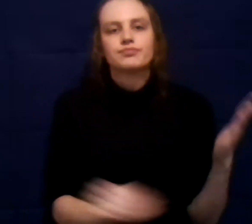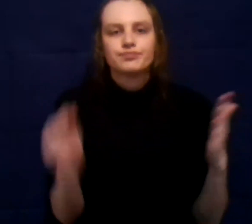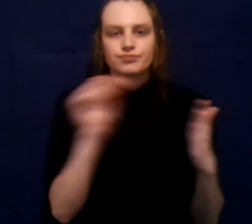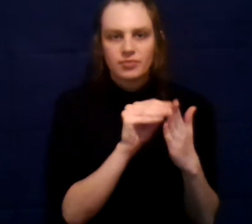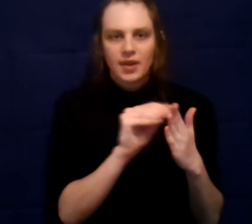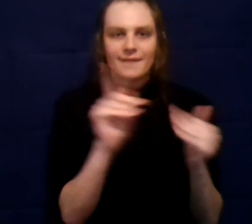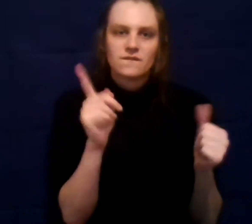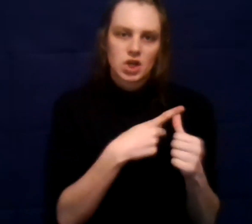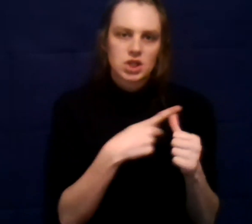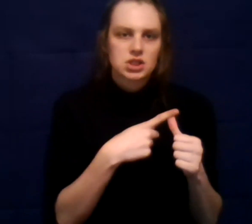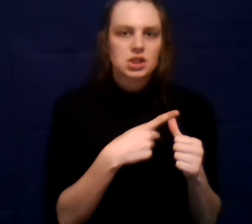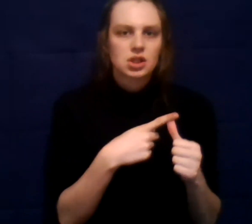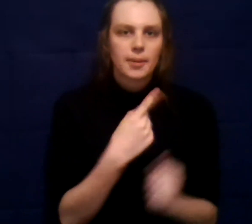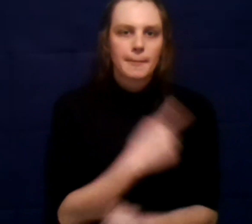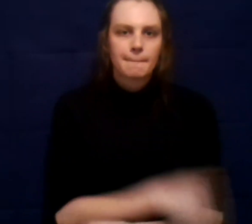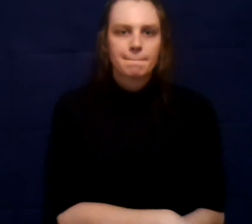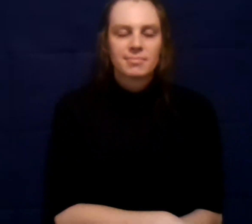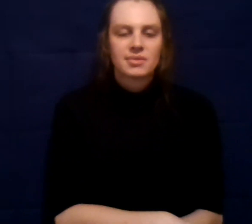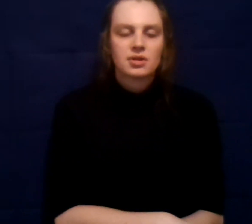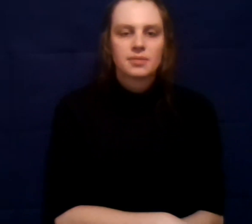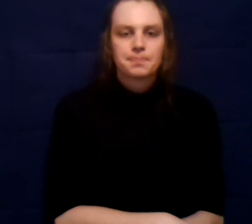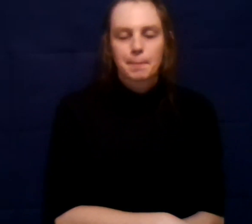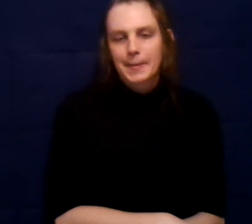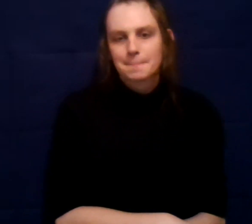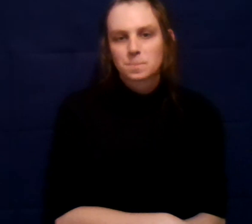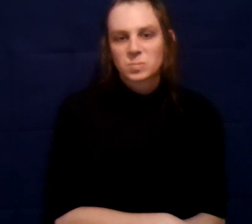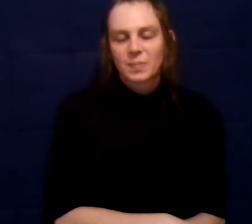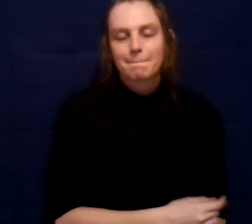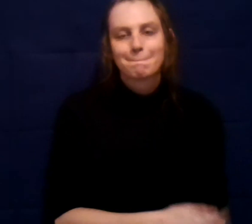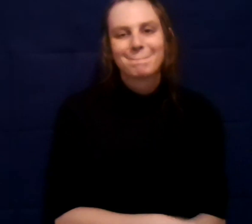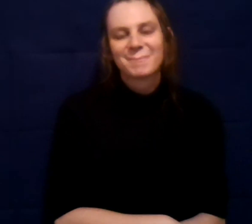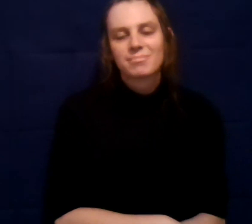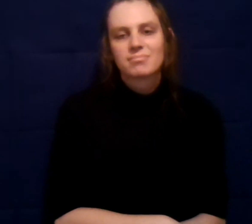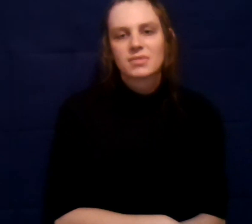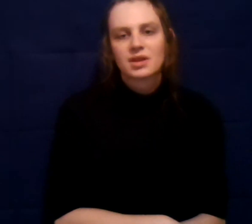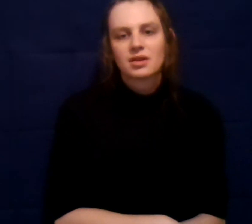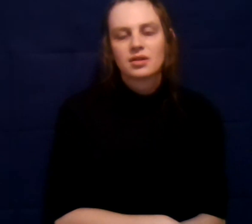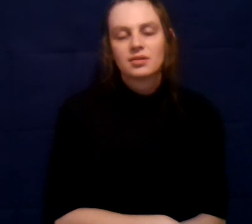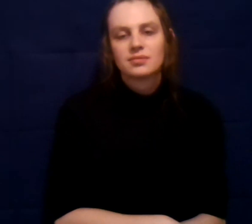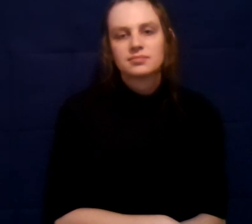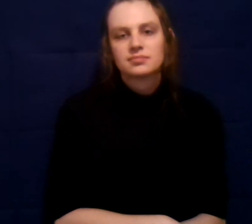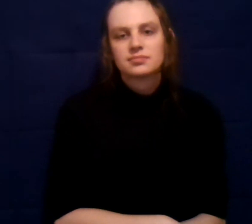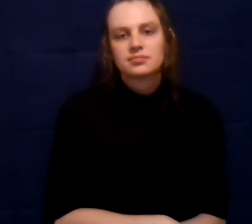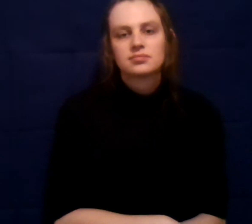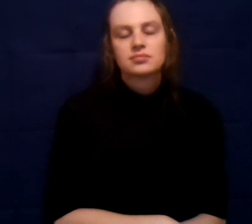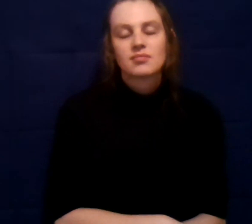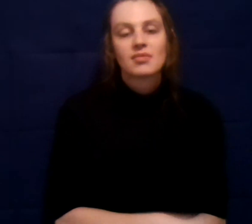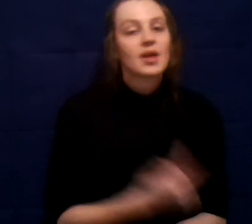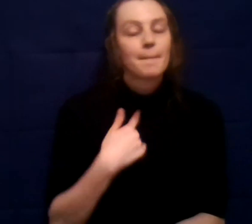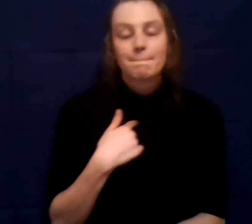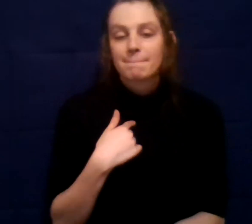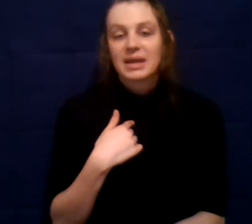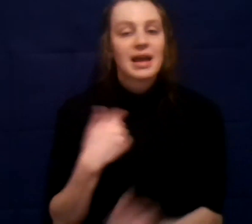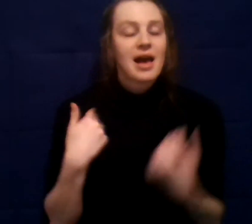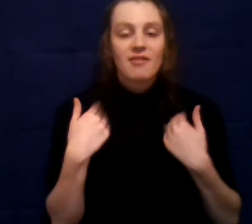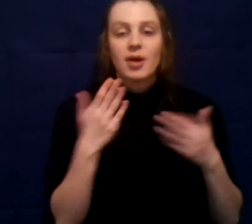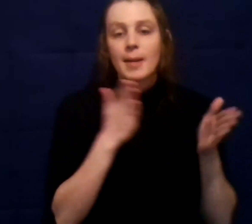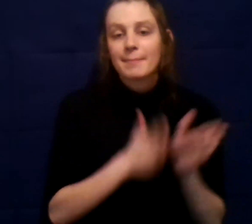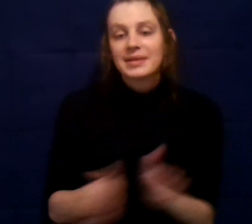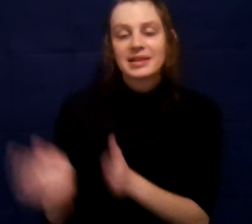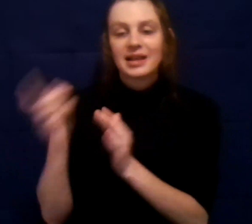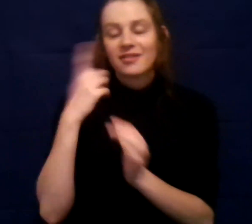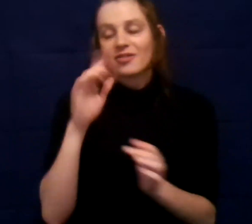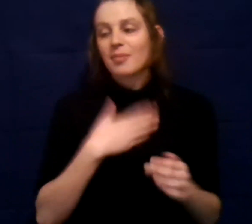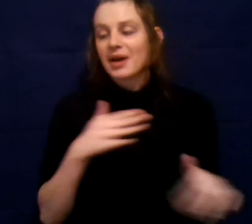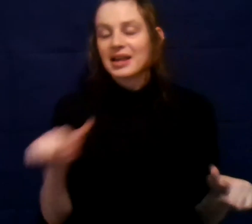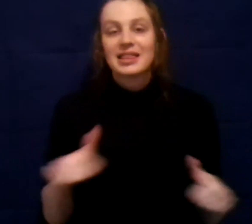And it's just I don't know. I mean, I never, I had a plan for my life, didn't turn out anything like this, and I'm thankful